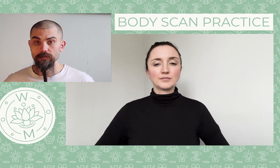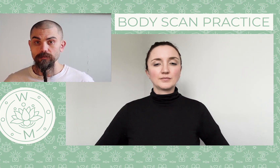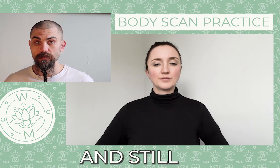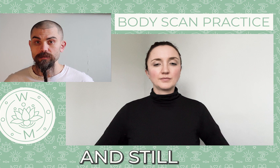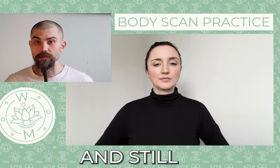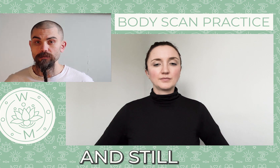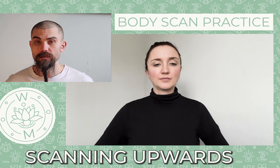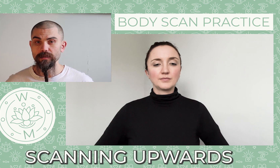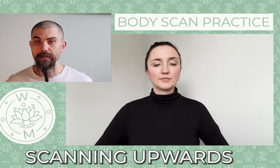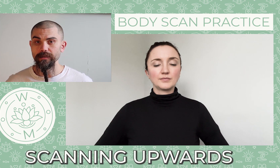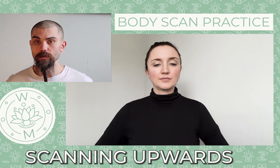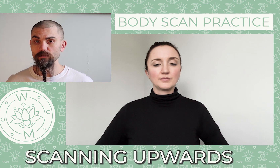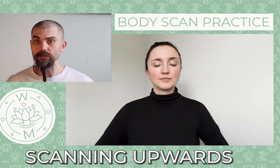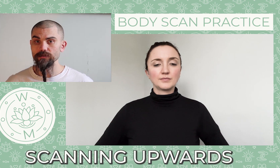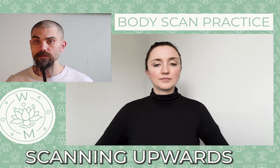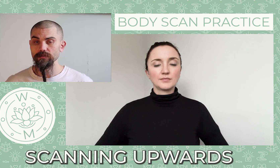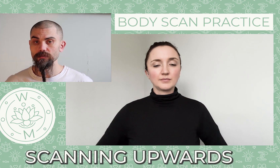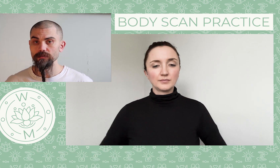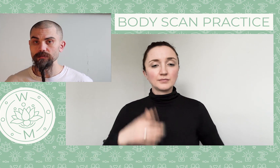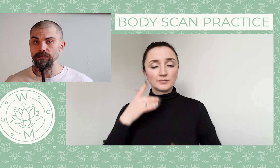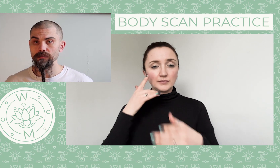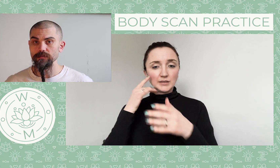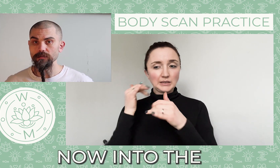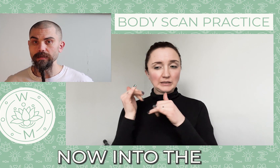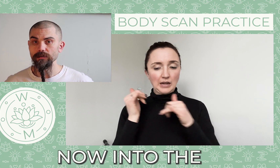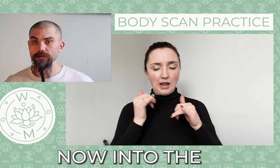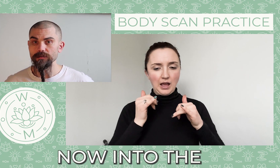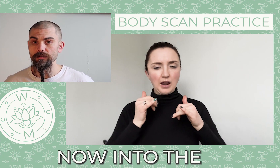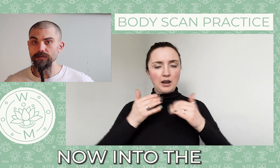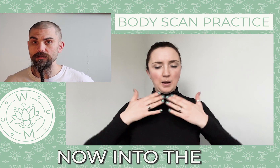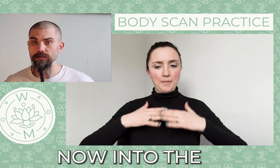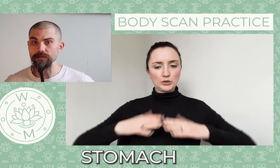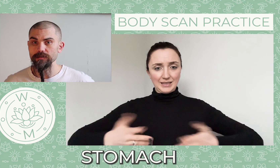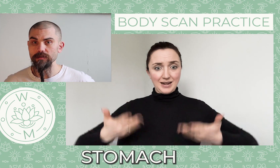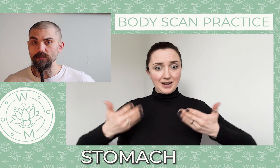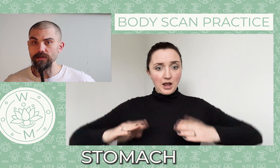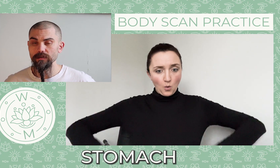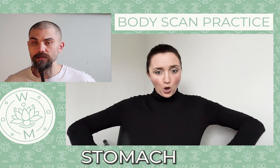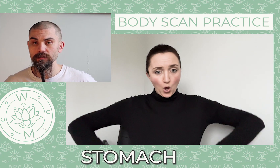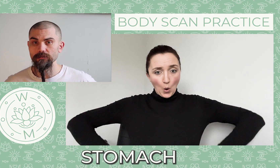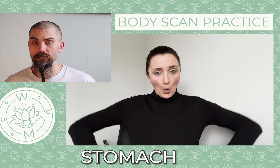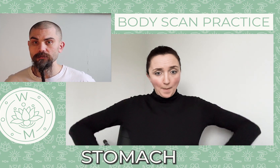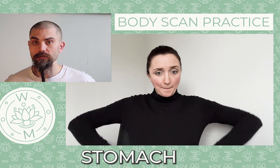And still scanning upwards, so now into the stomach